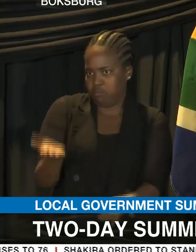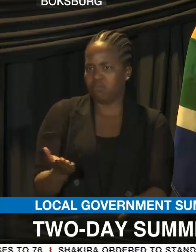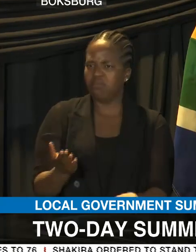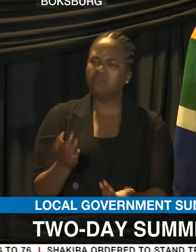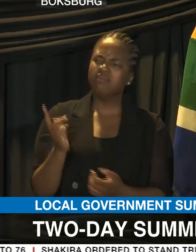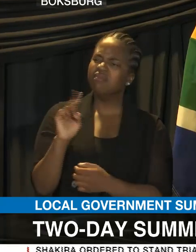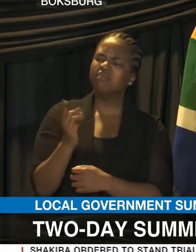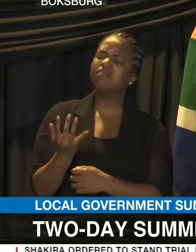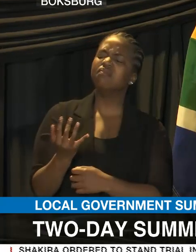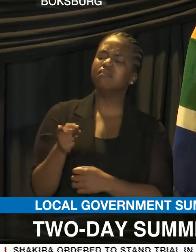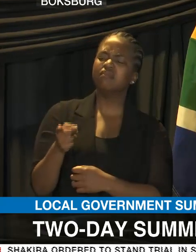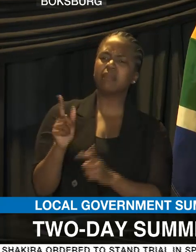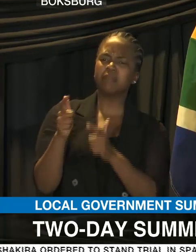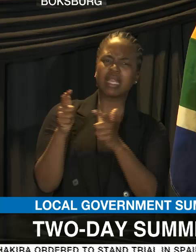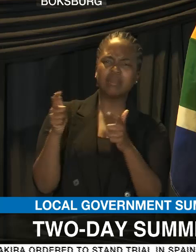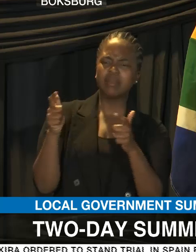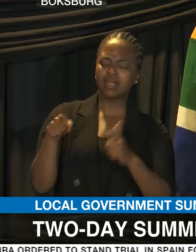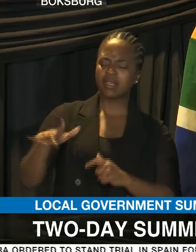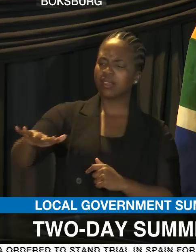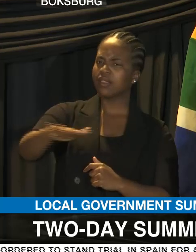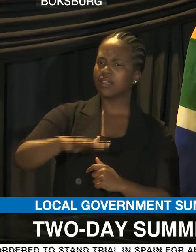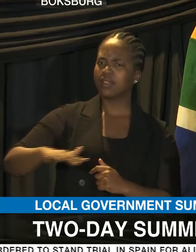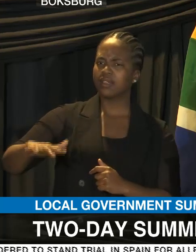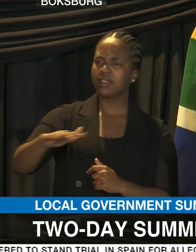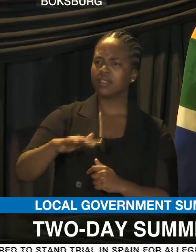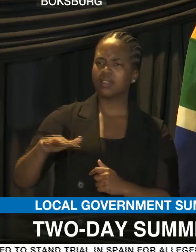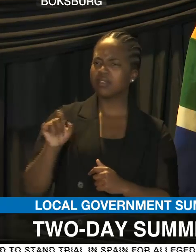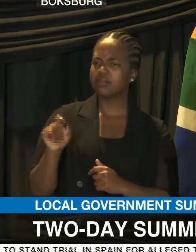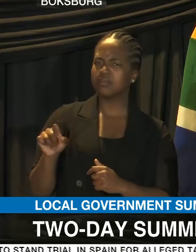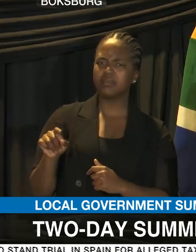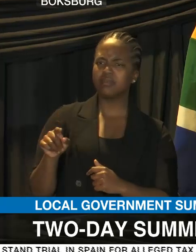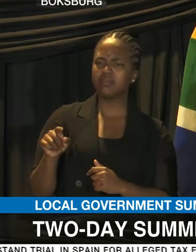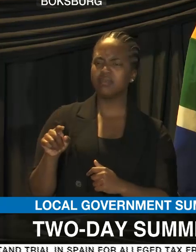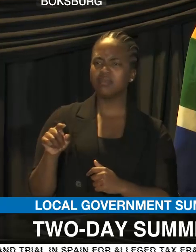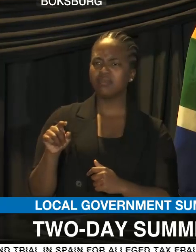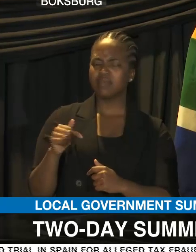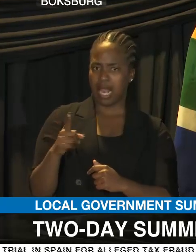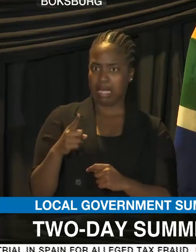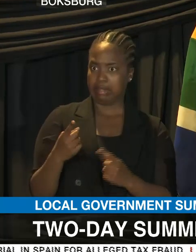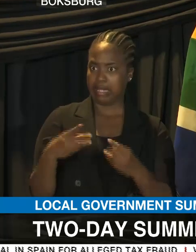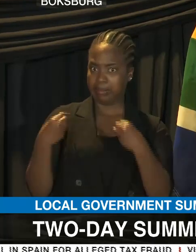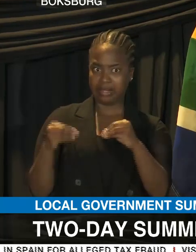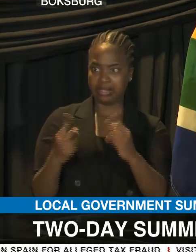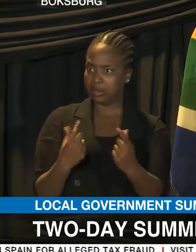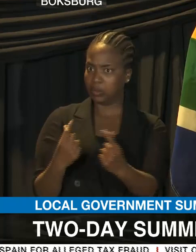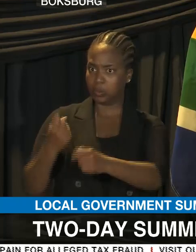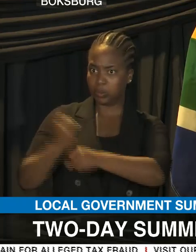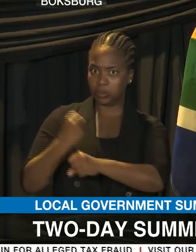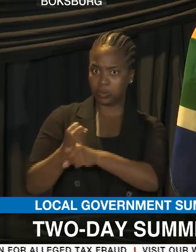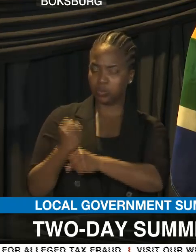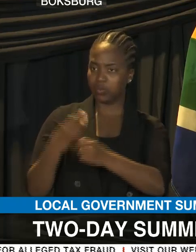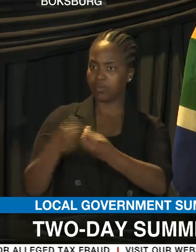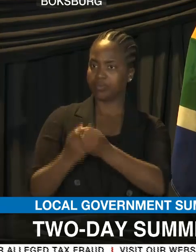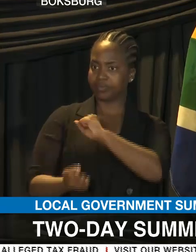was. I said, this is a huge facility. It looks like there's a lot of activity of